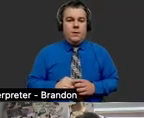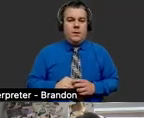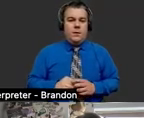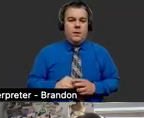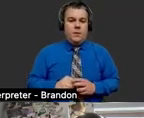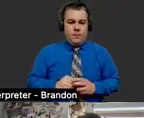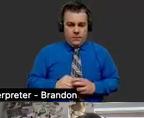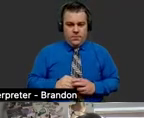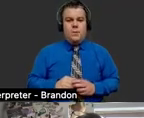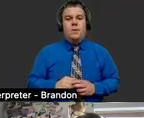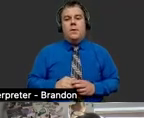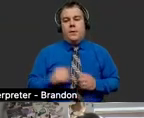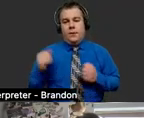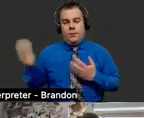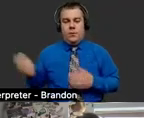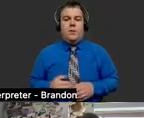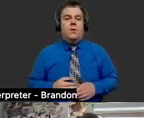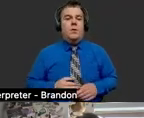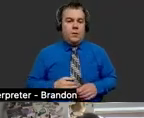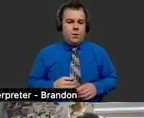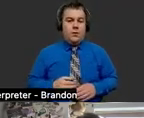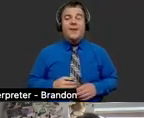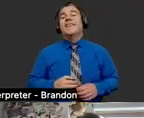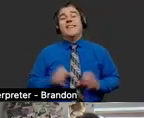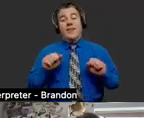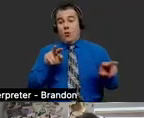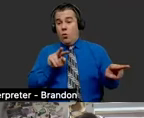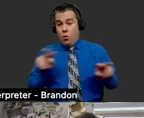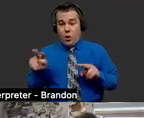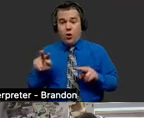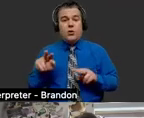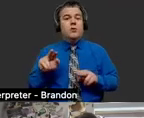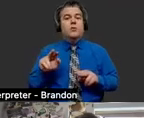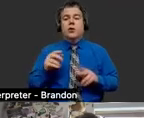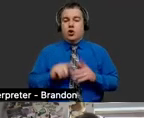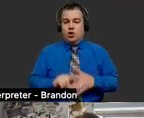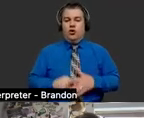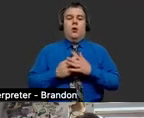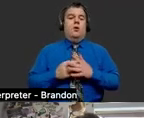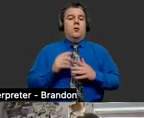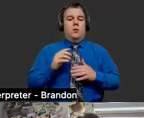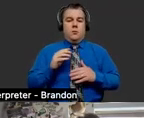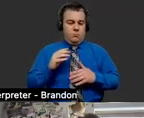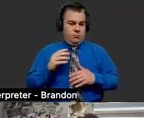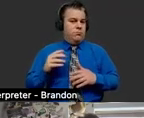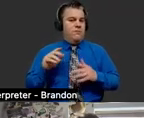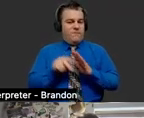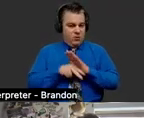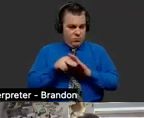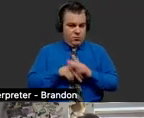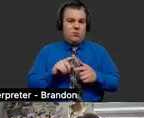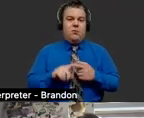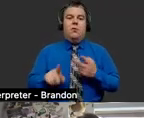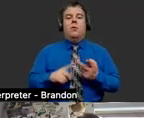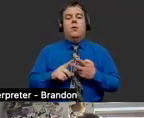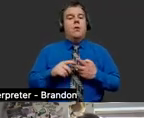Here we go. All right, you can watch the Get Started, Build a Product Routine with Plexus Pivotal. Here is our